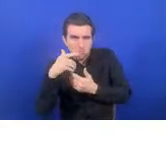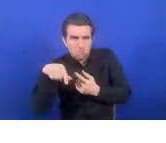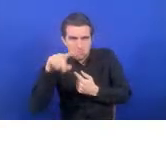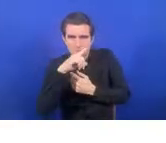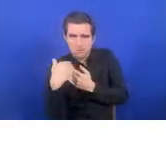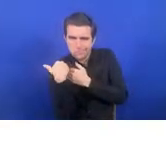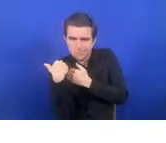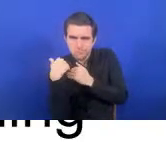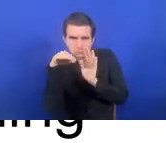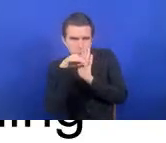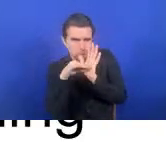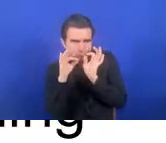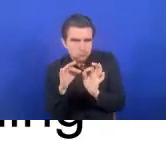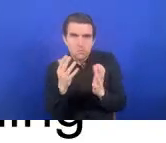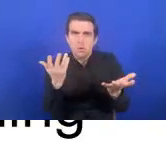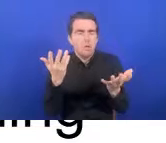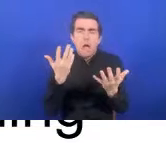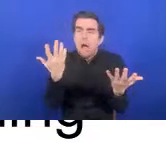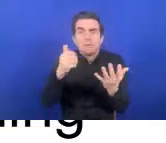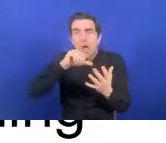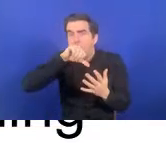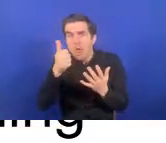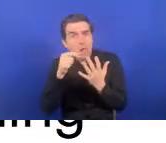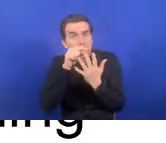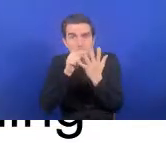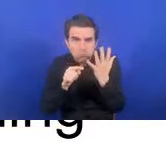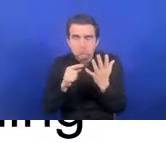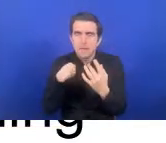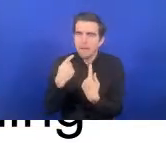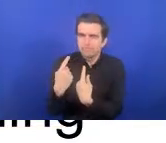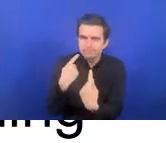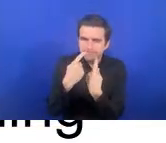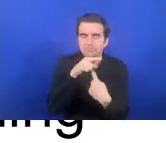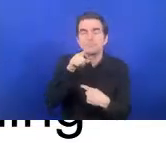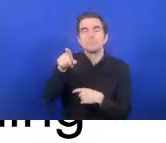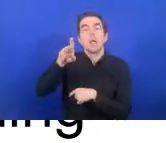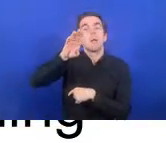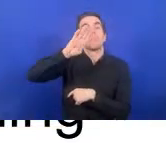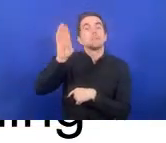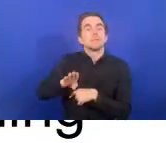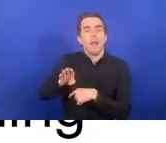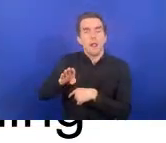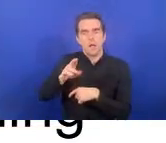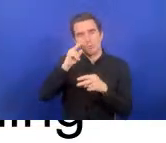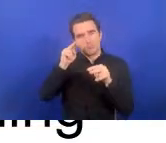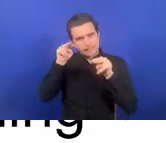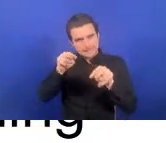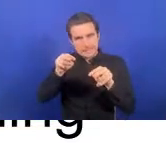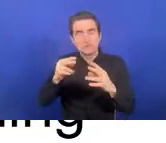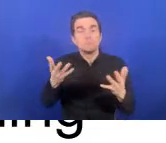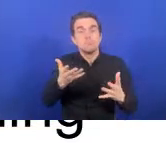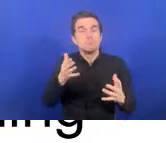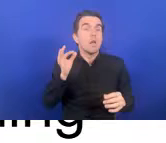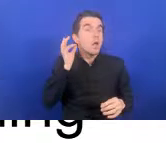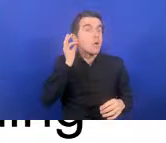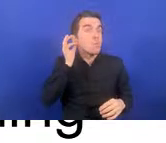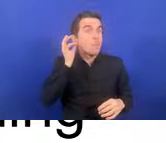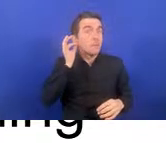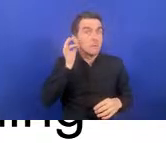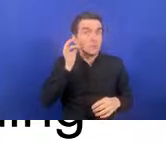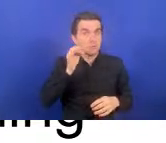organization itself. So I'm now delighted to pass to my colleague, Camilla Zardini. She is